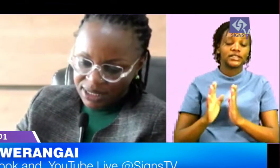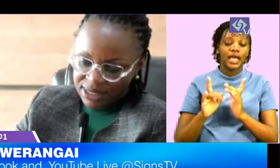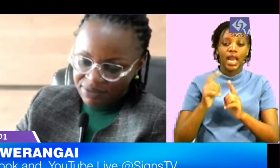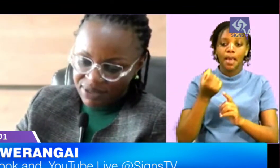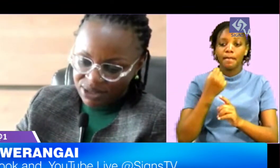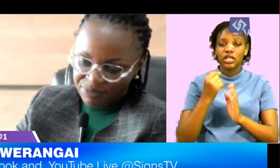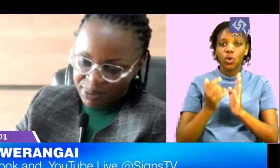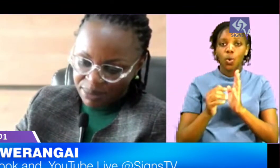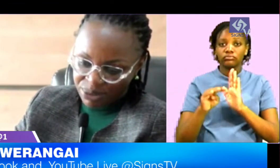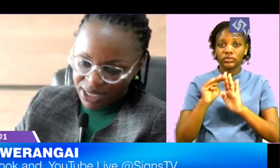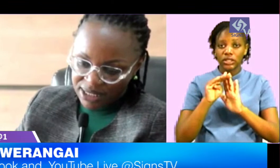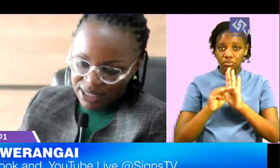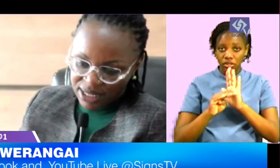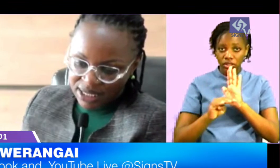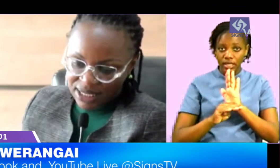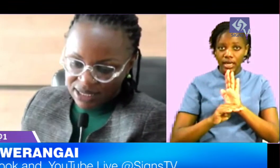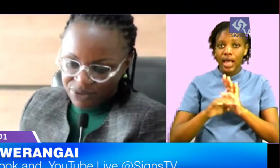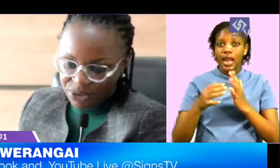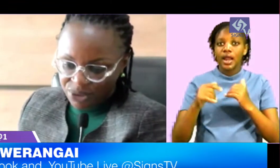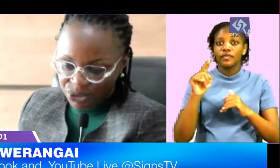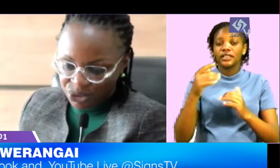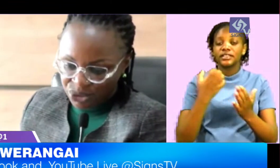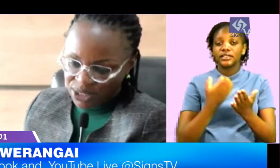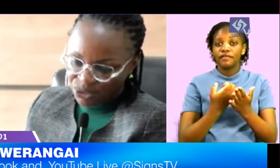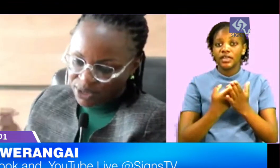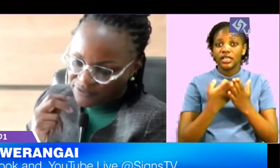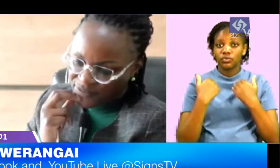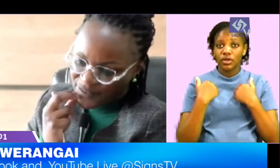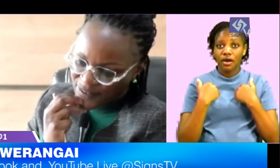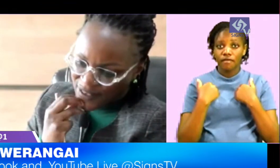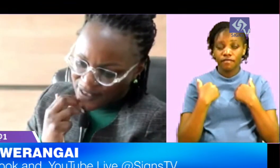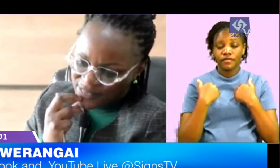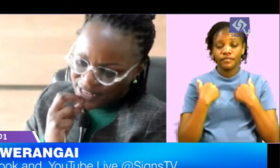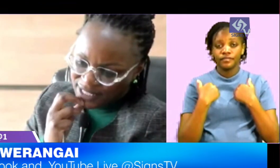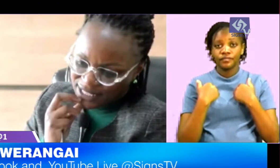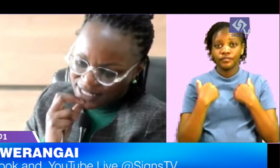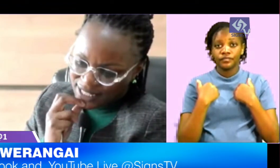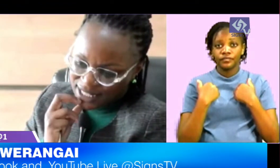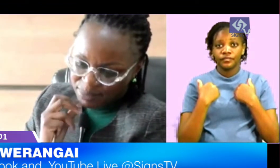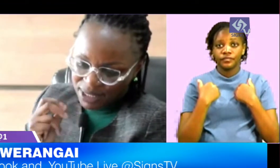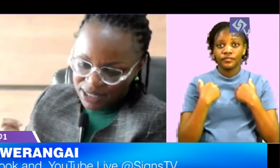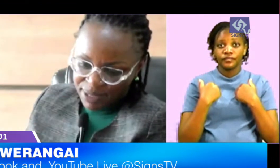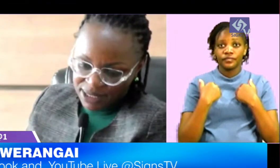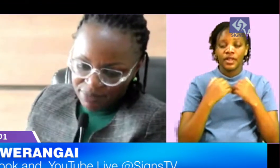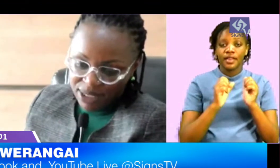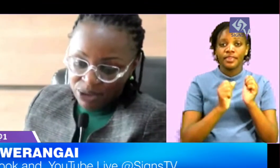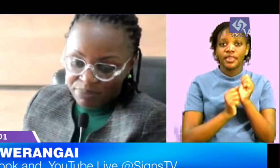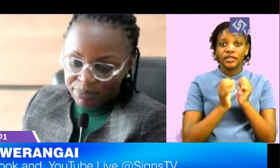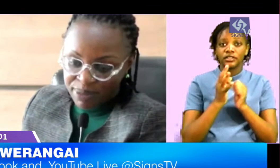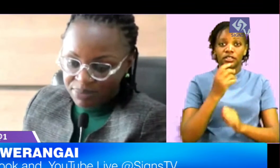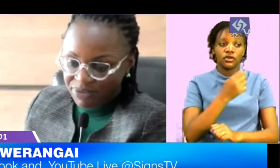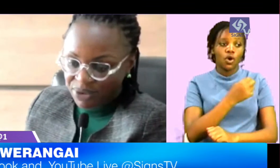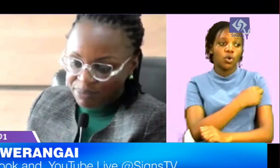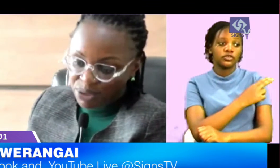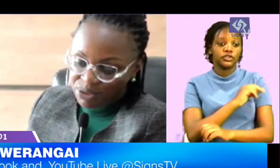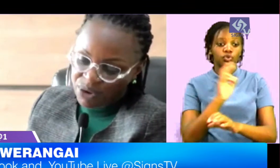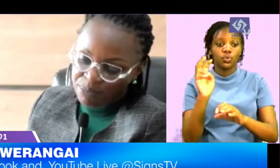is the evidence of PW8 that as at 4th of June 2012, 13 clinics had been inspected but not been placed before the board for